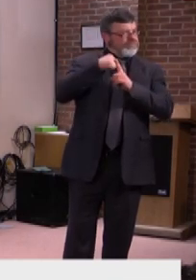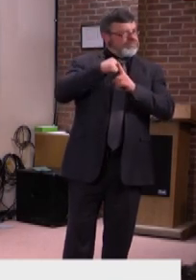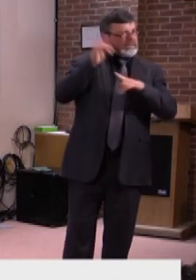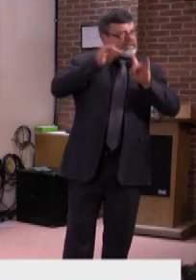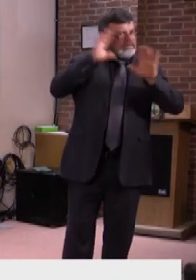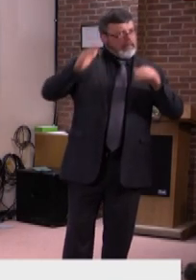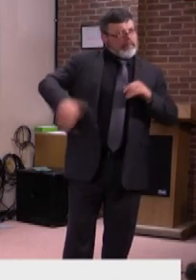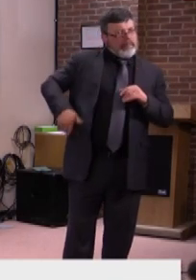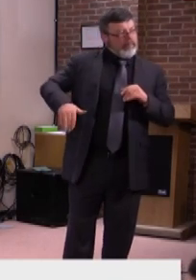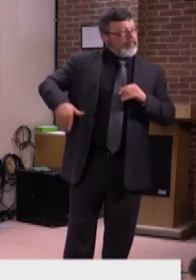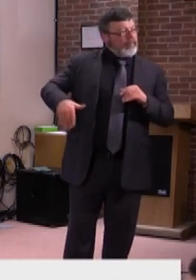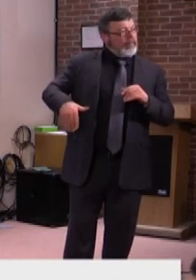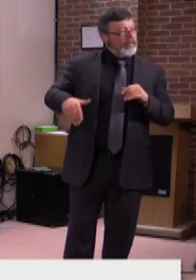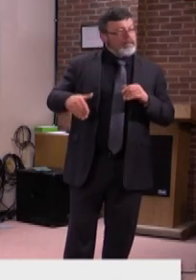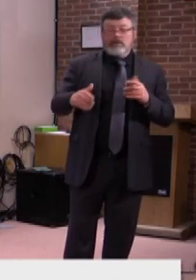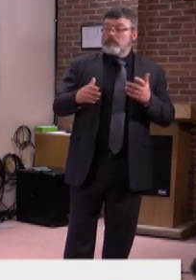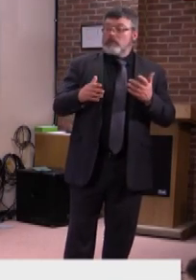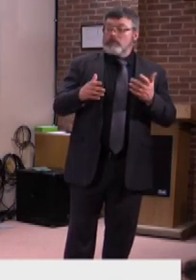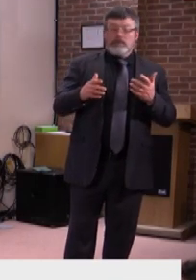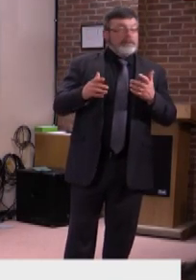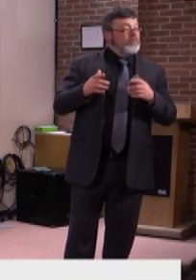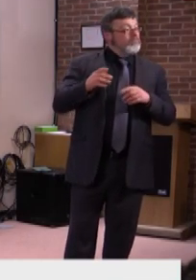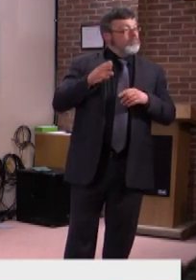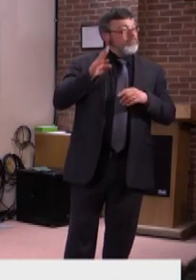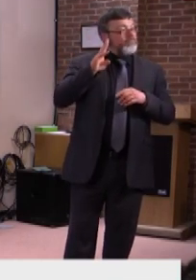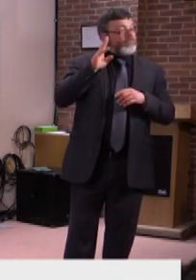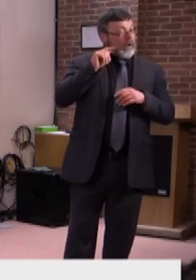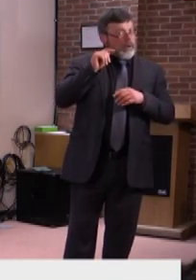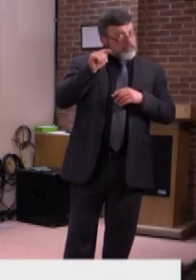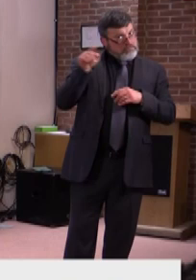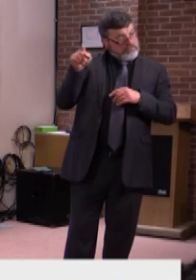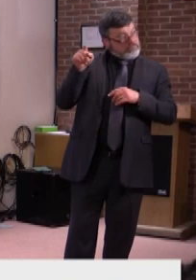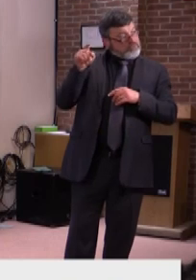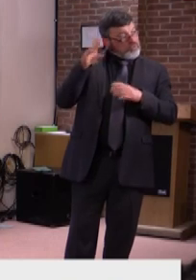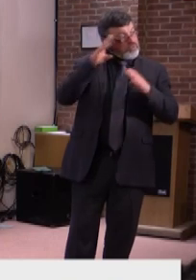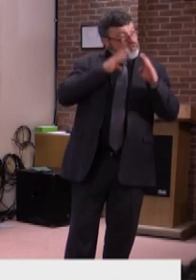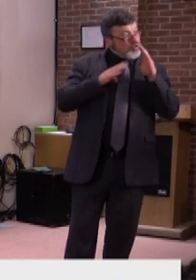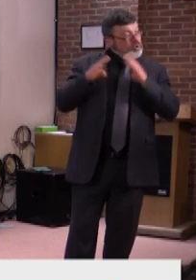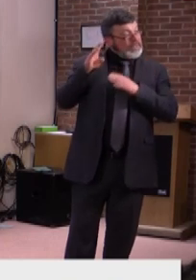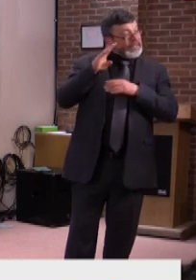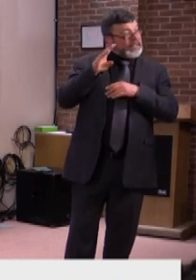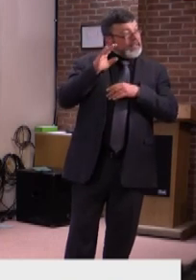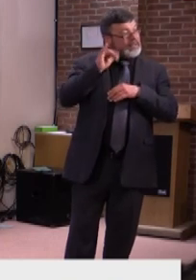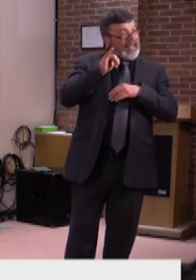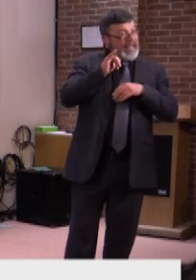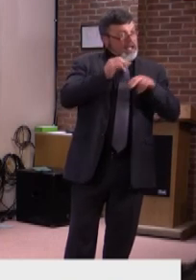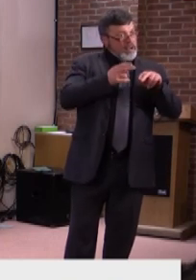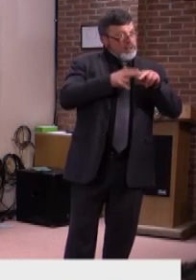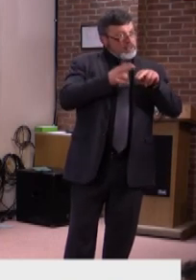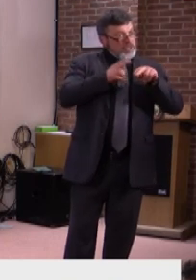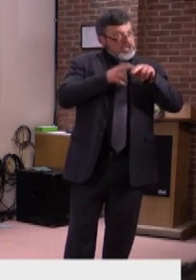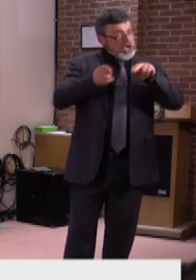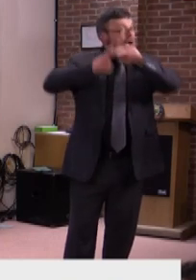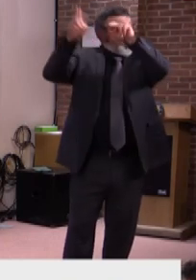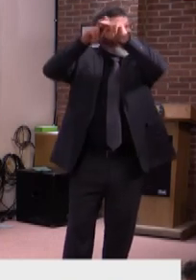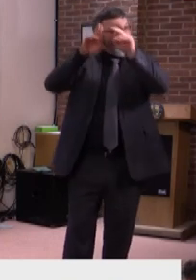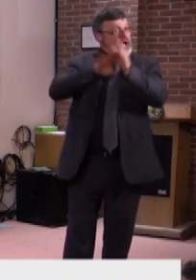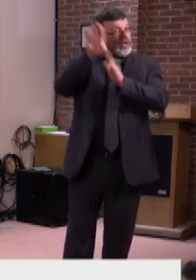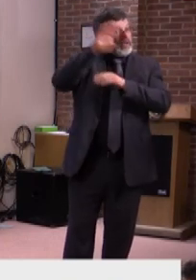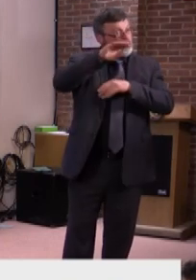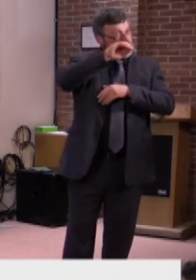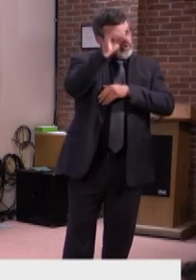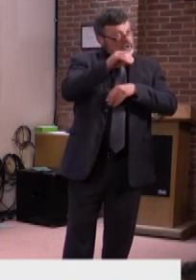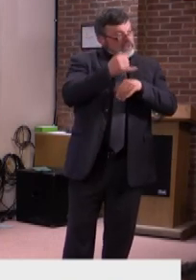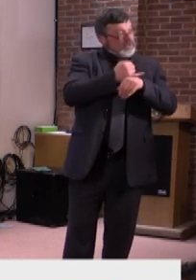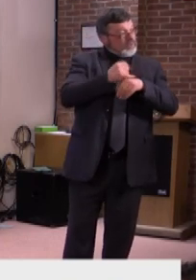um there's concern on the other hand that they're raising their rates too fast will will have could put the country into a recession and